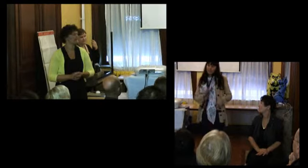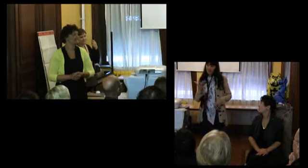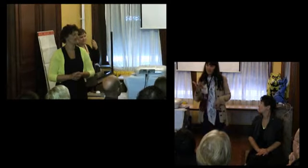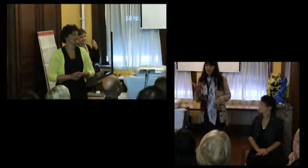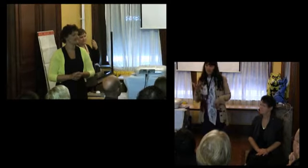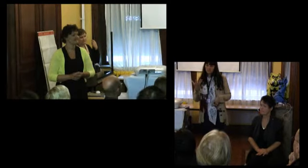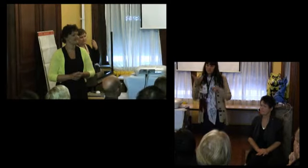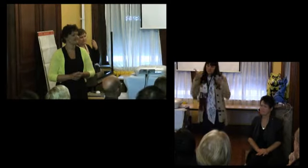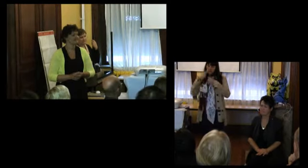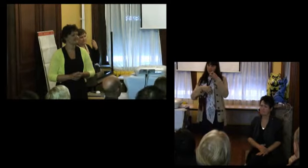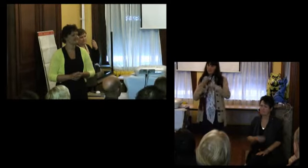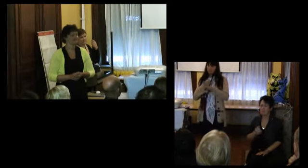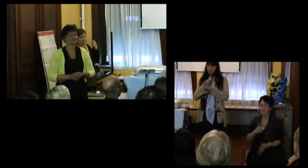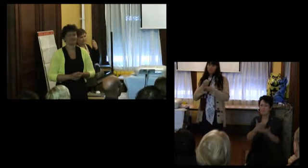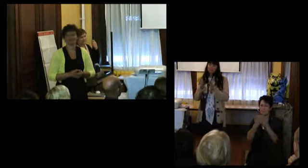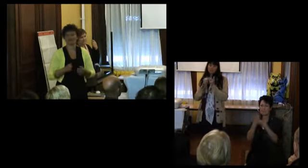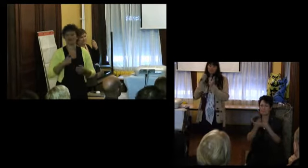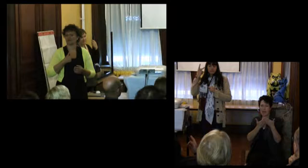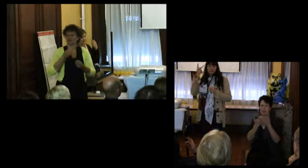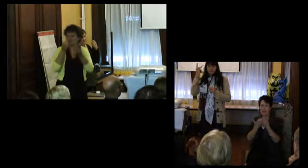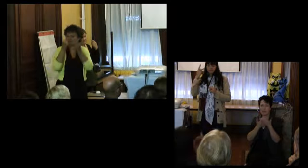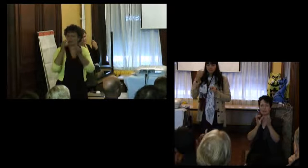I've been studying fine arts for